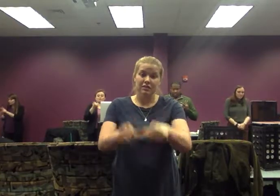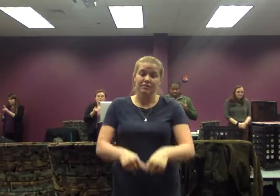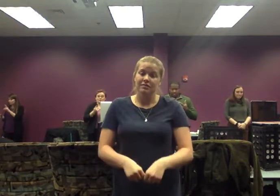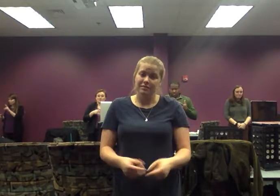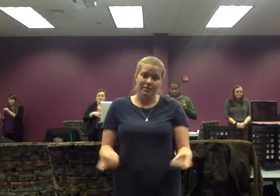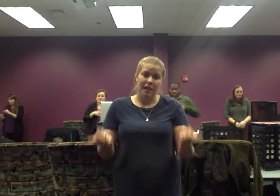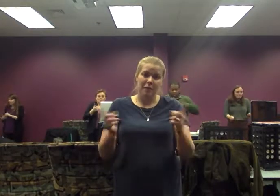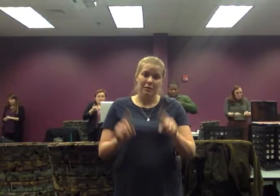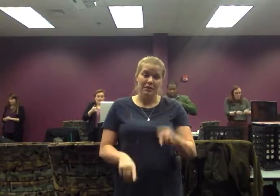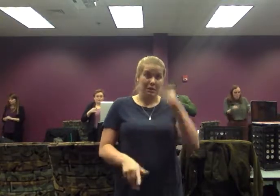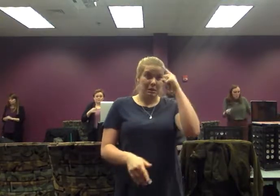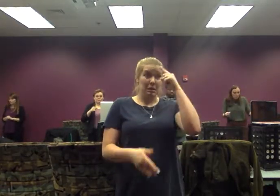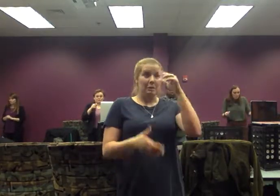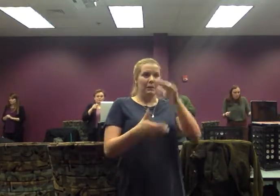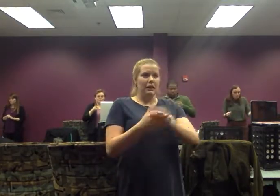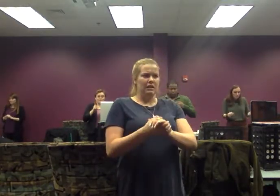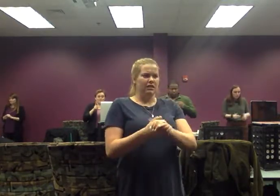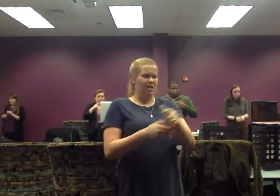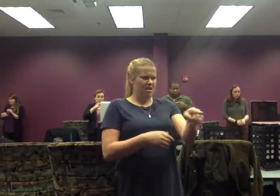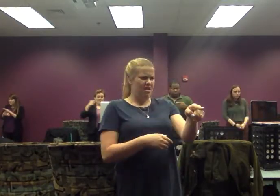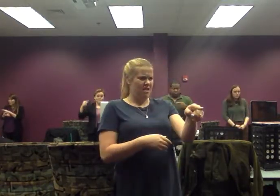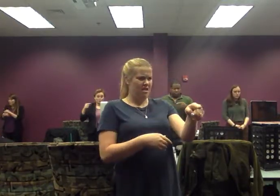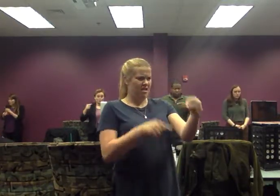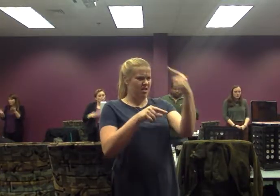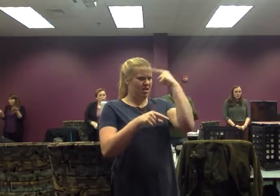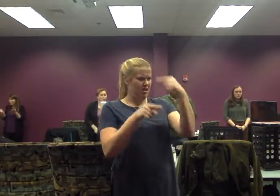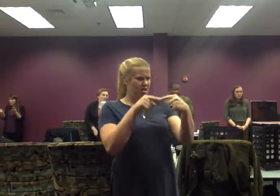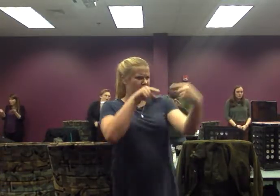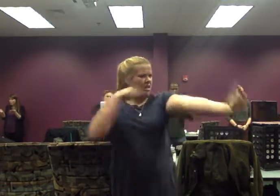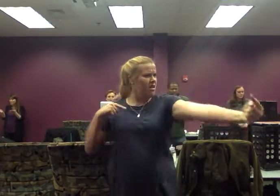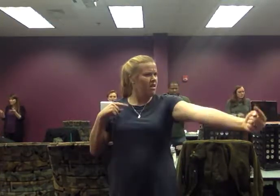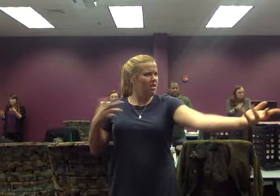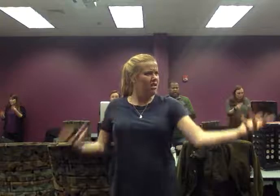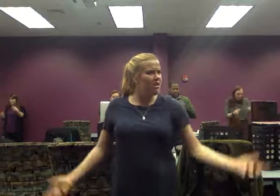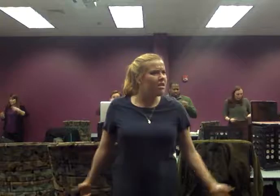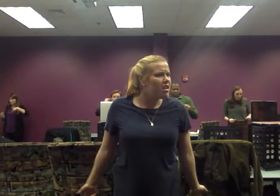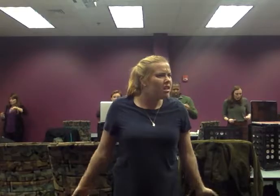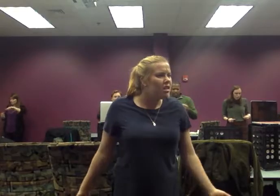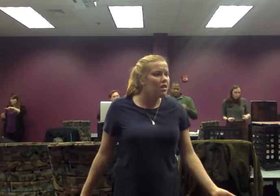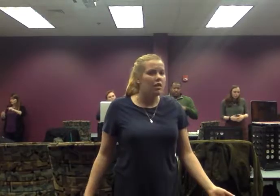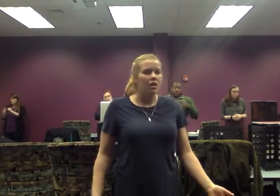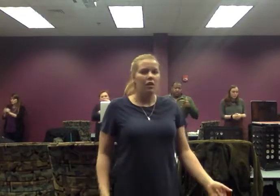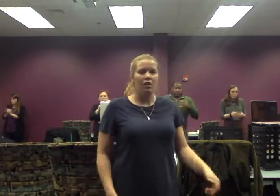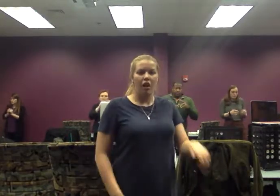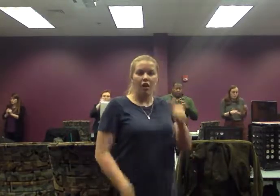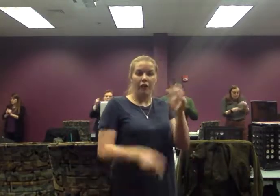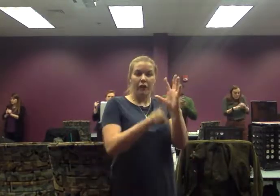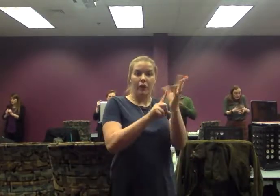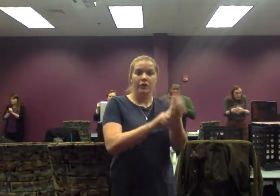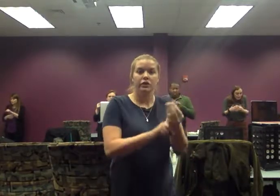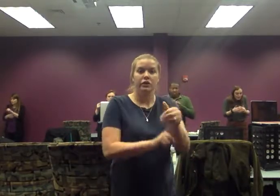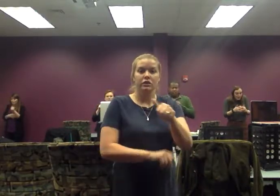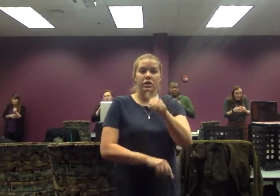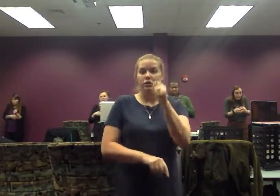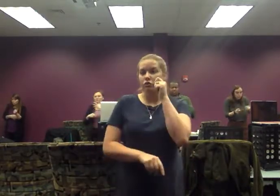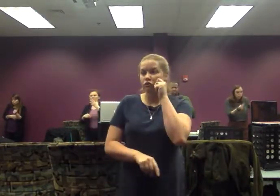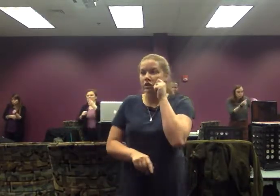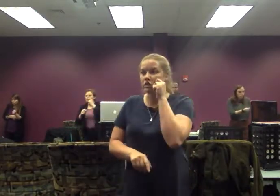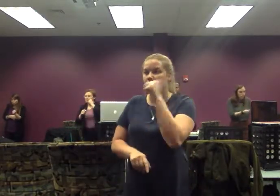and when we find ourselves opposing other peoples, other cultures, other races and religions.